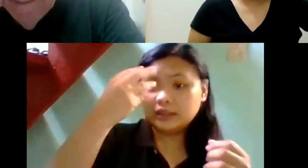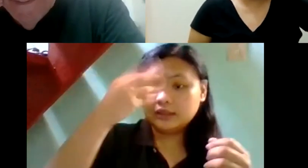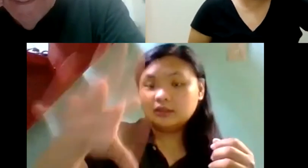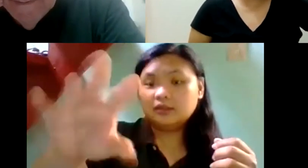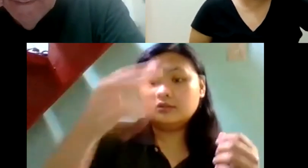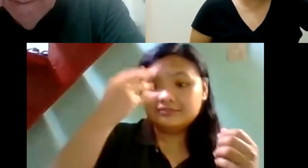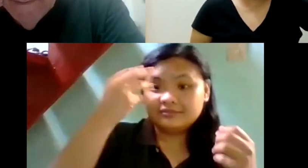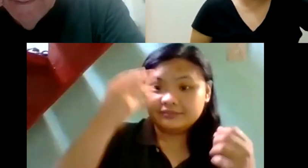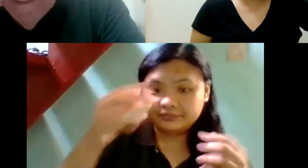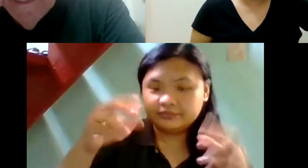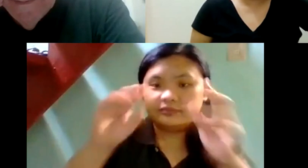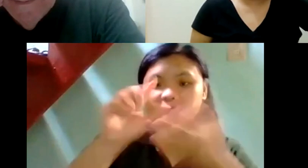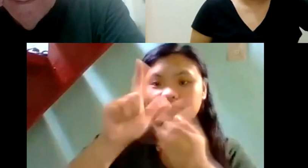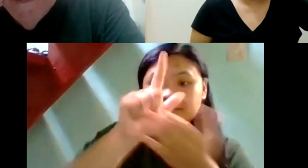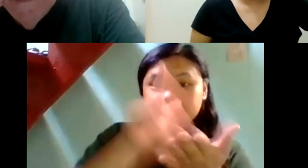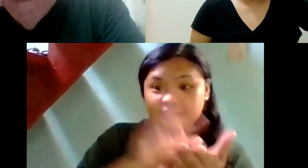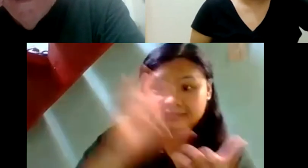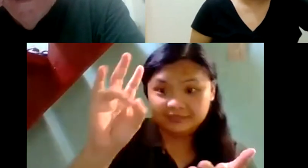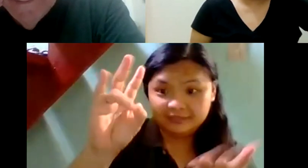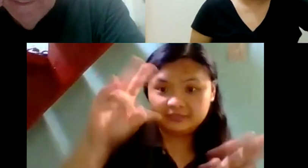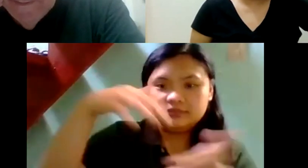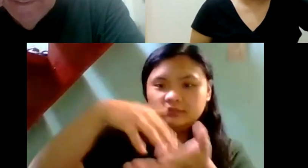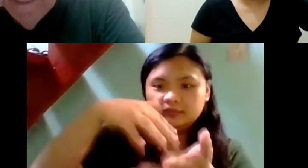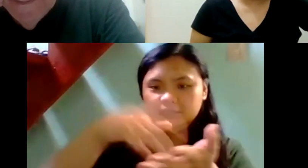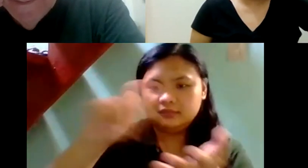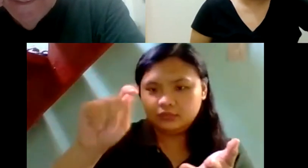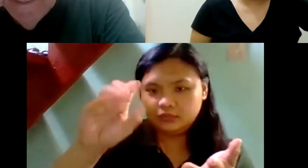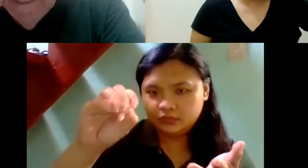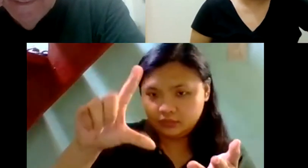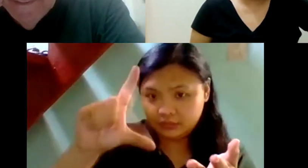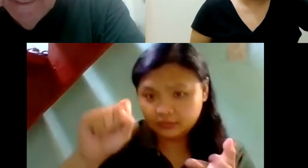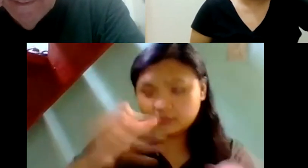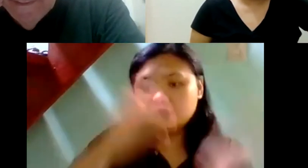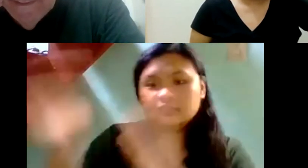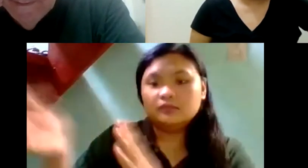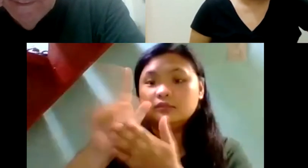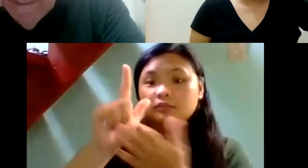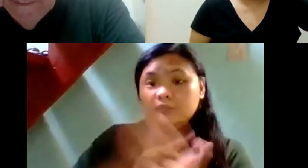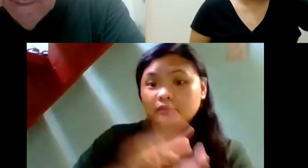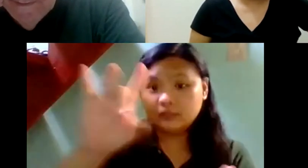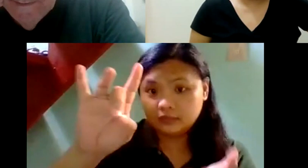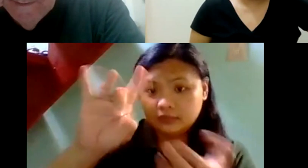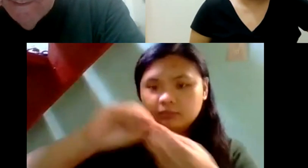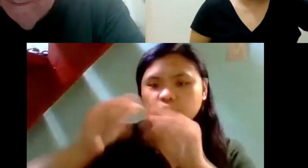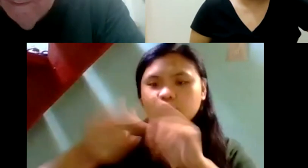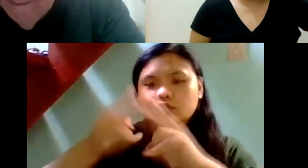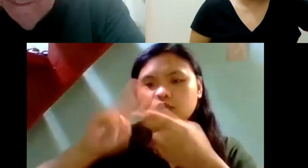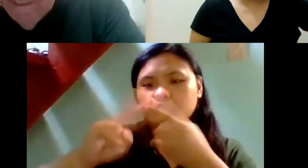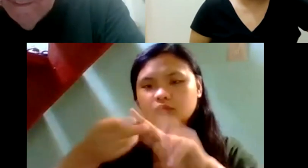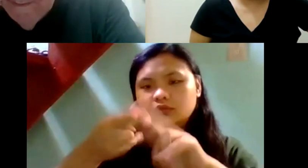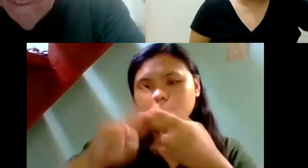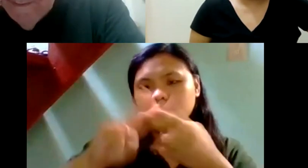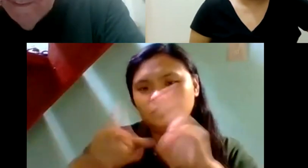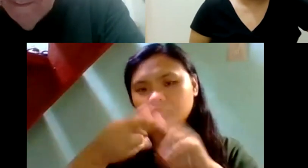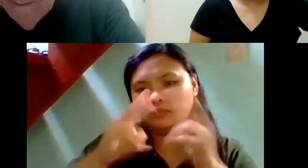Ray's saying I just want to suggest 8. All right, so 7 is study tools. Lesson